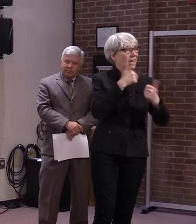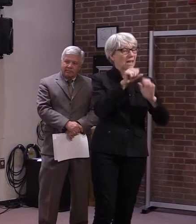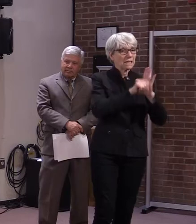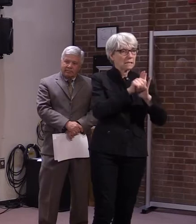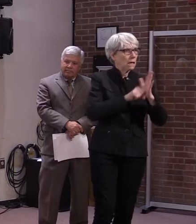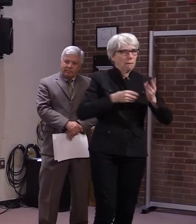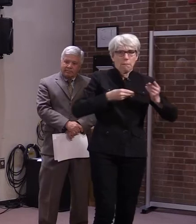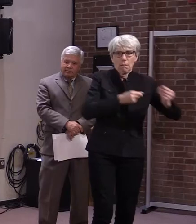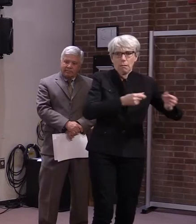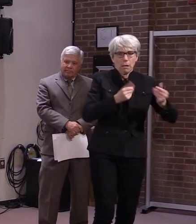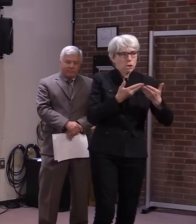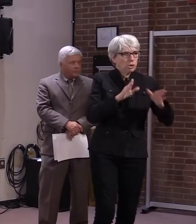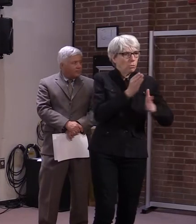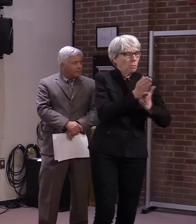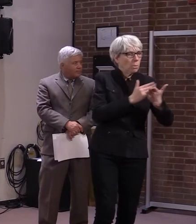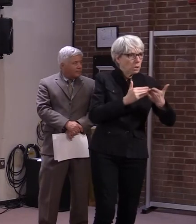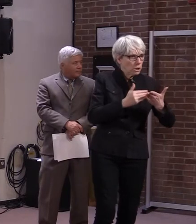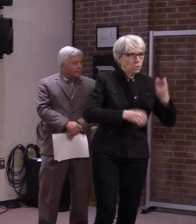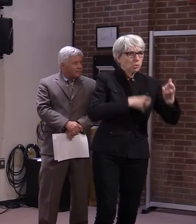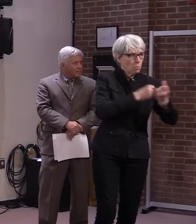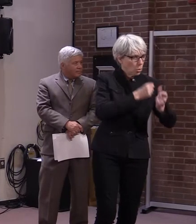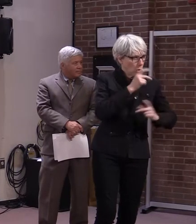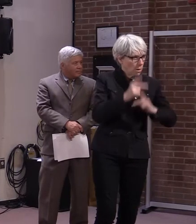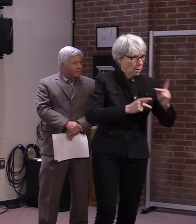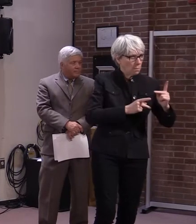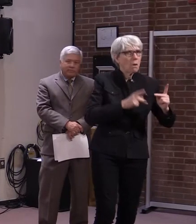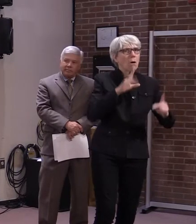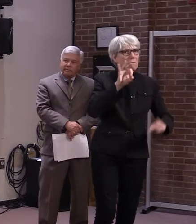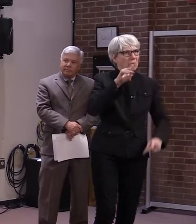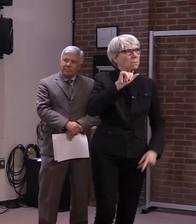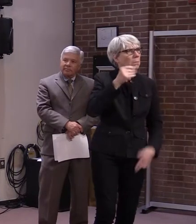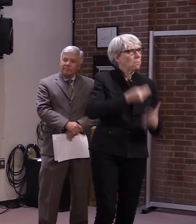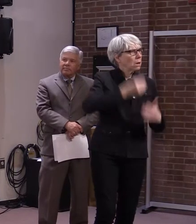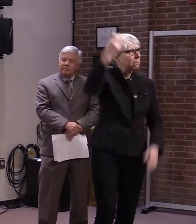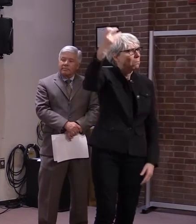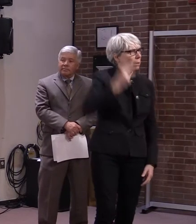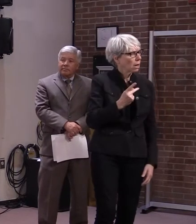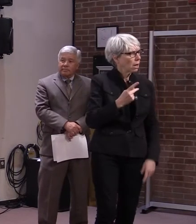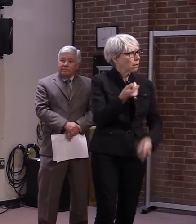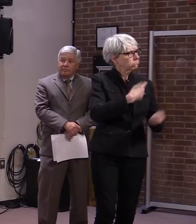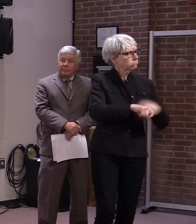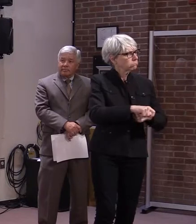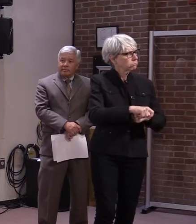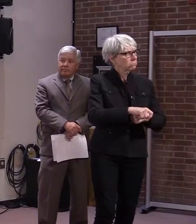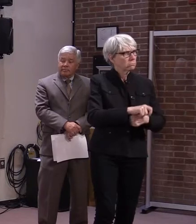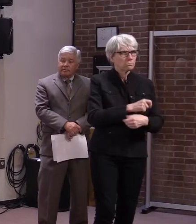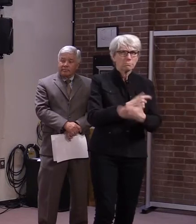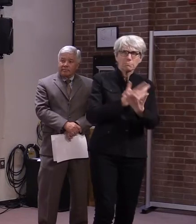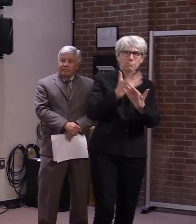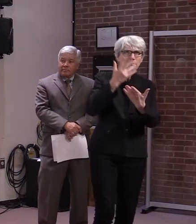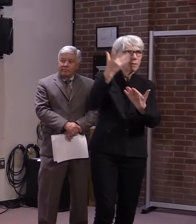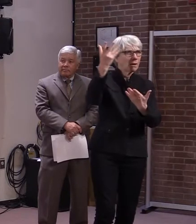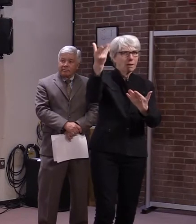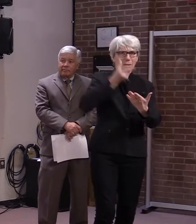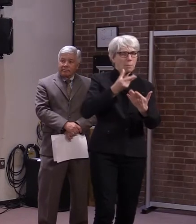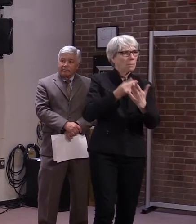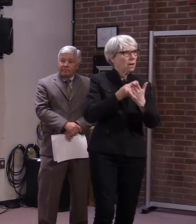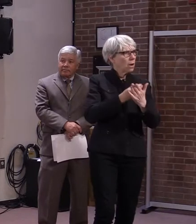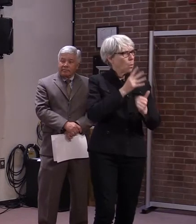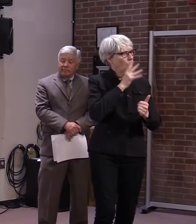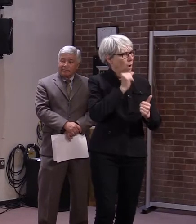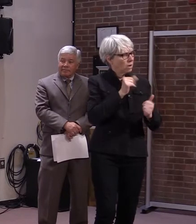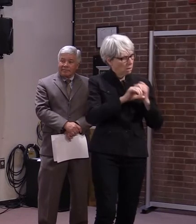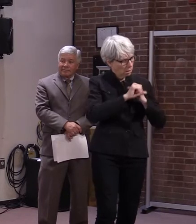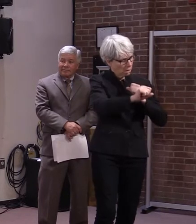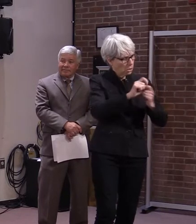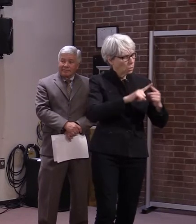program. I guess with that news, I mean, why not just extend it to the end of the year? Well, again, I don't think it's good for those who